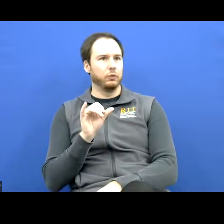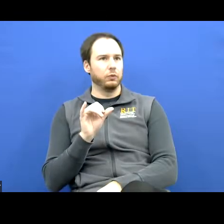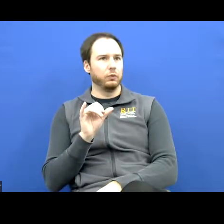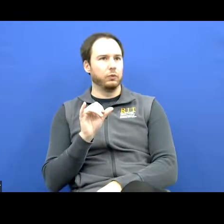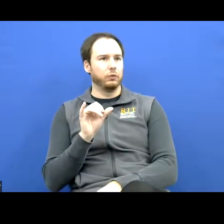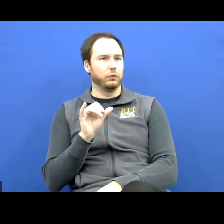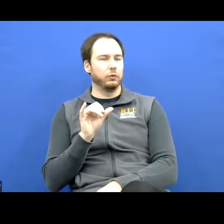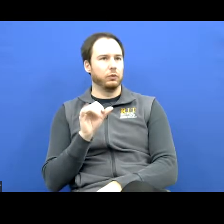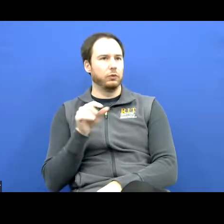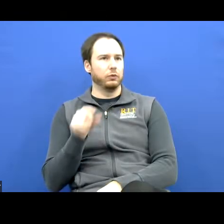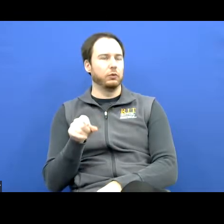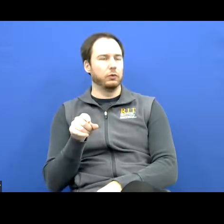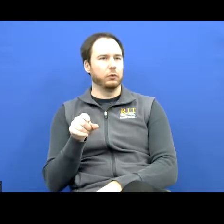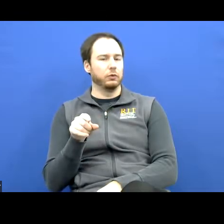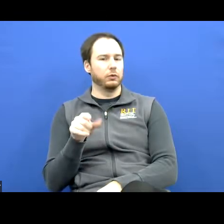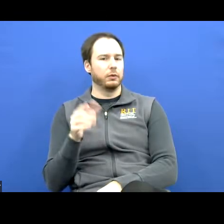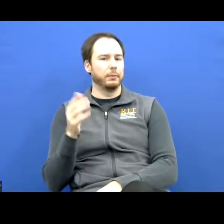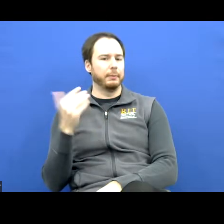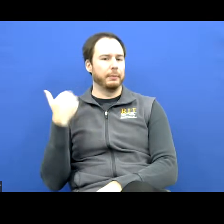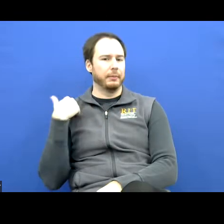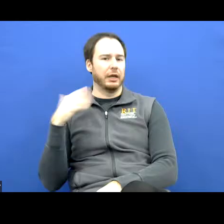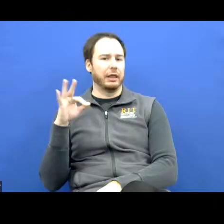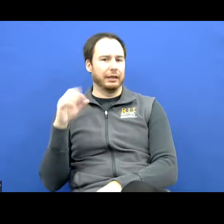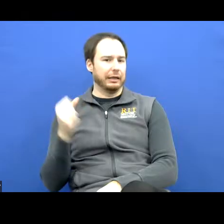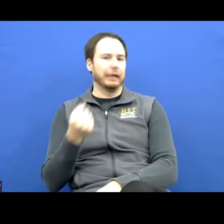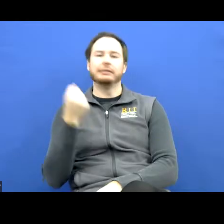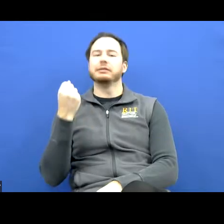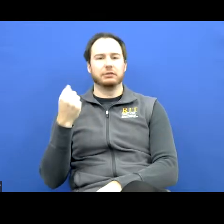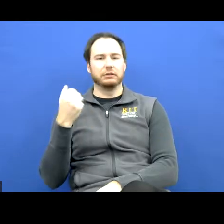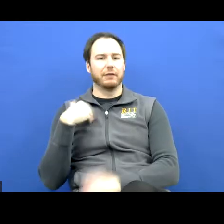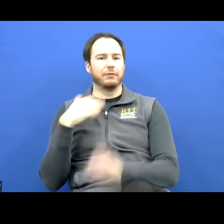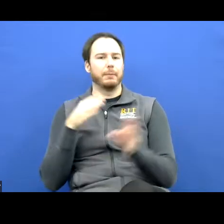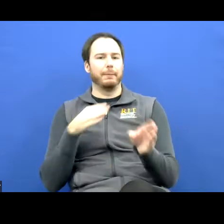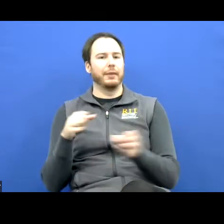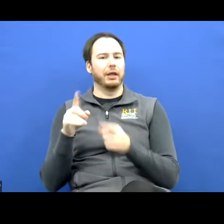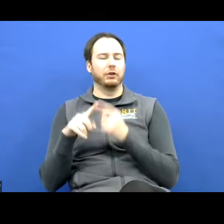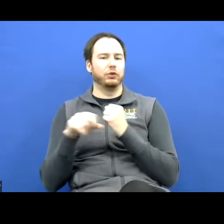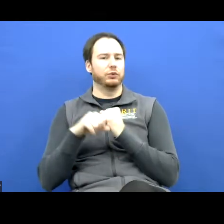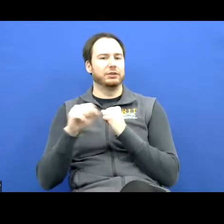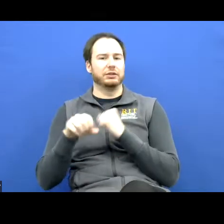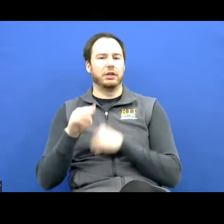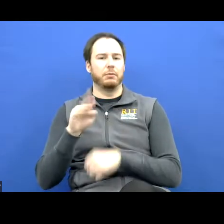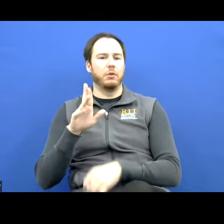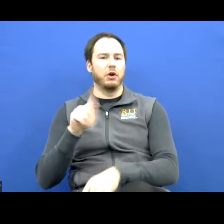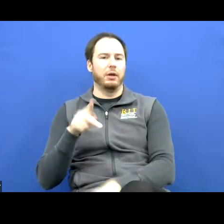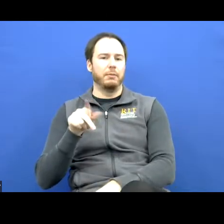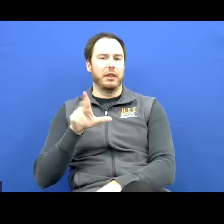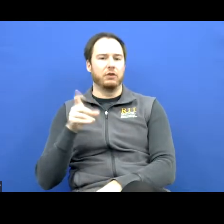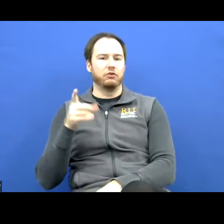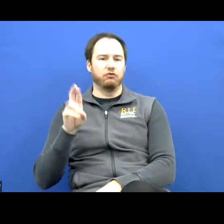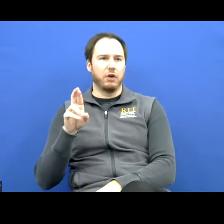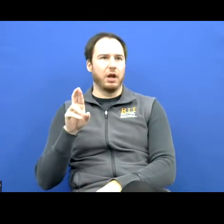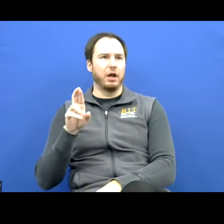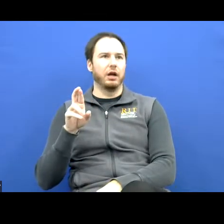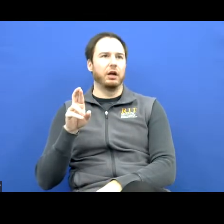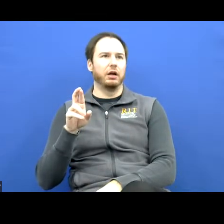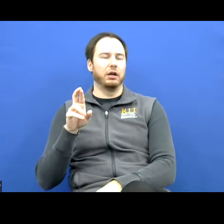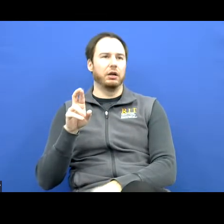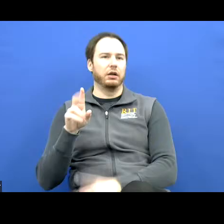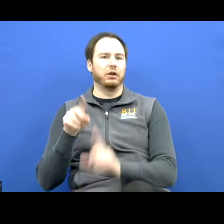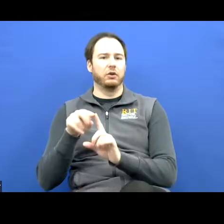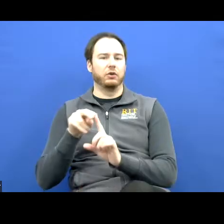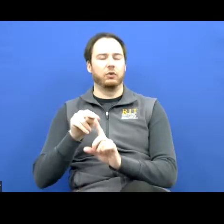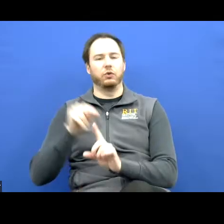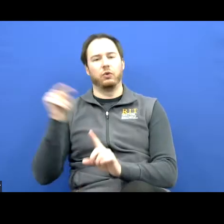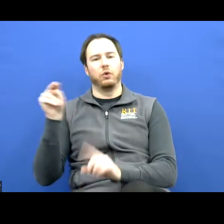mid-90s, there was a plan, there was a plan to, extend Marketplace Drive between where now, well, just north of where